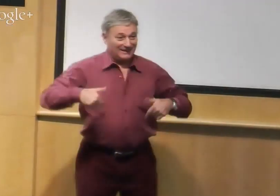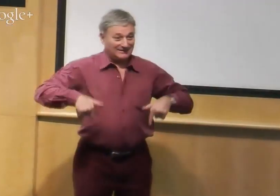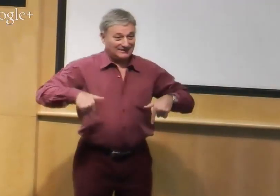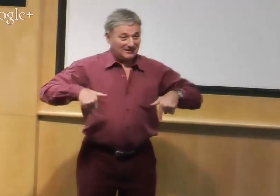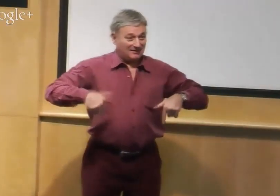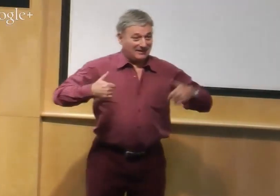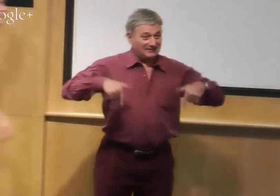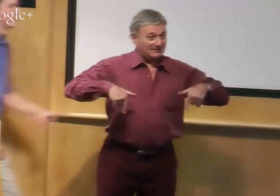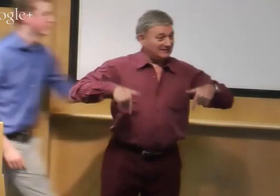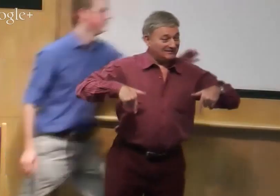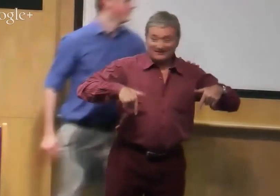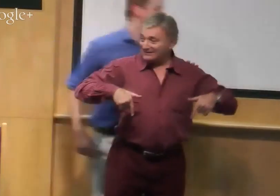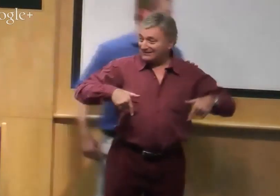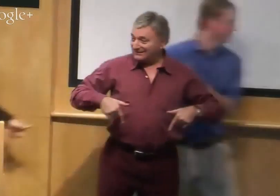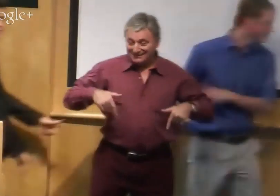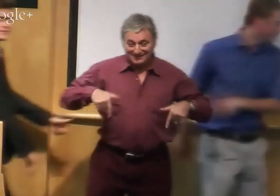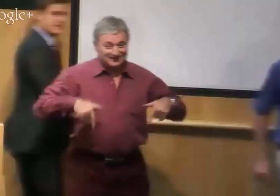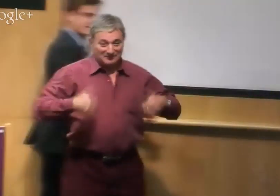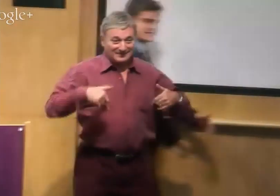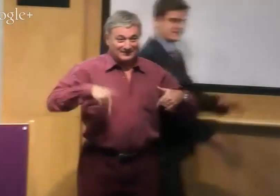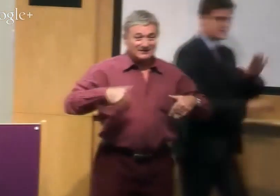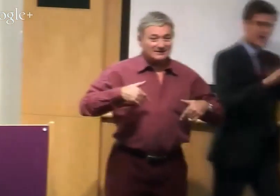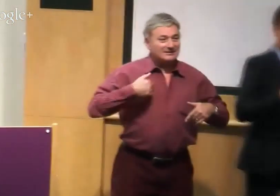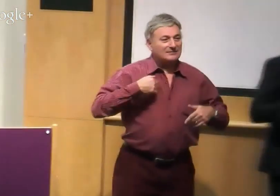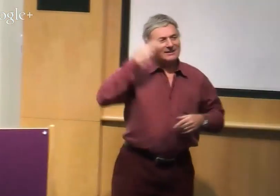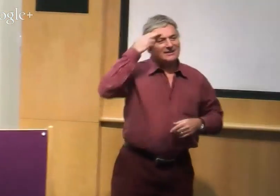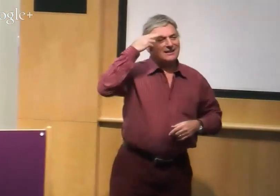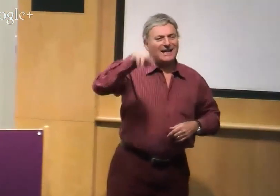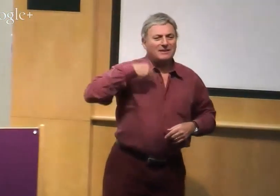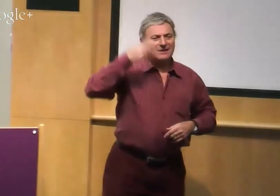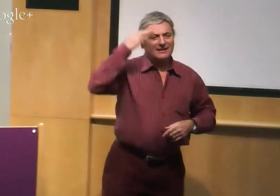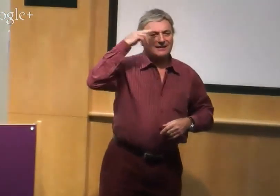Is this where you wish me to stand? Yeah? Is this okay here?